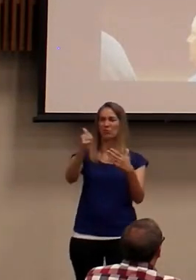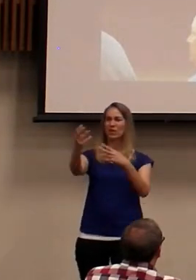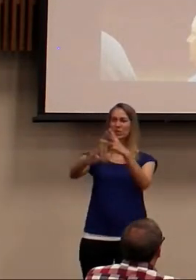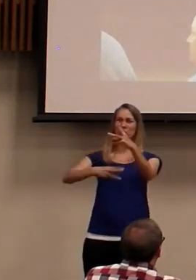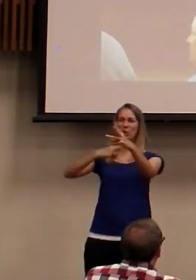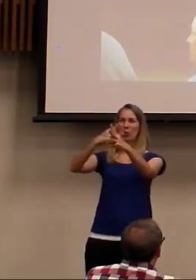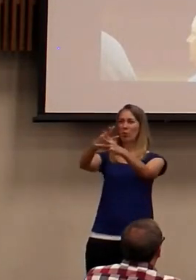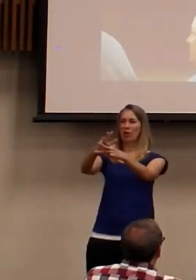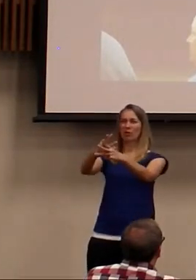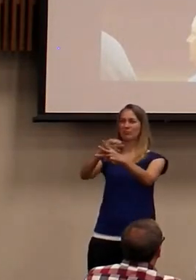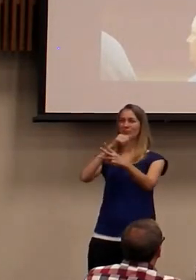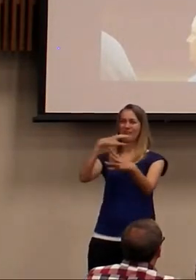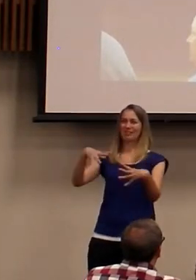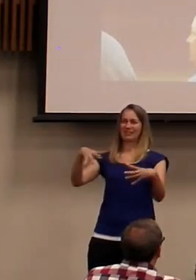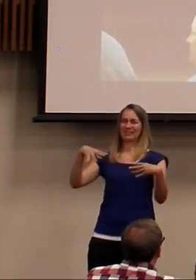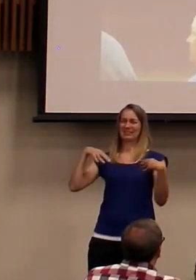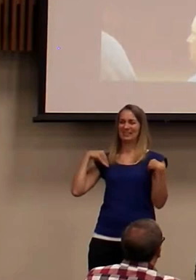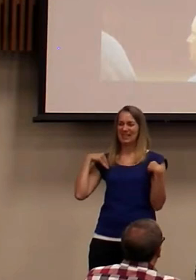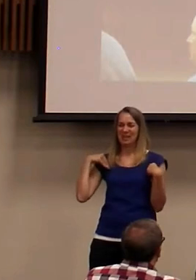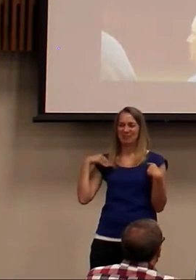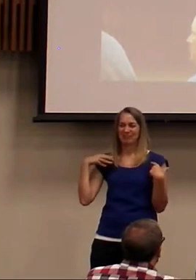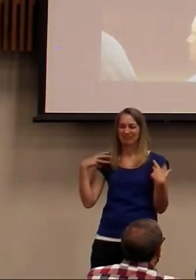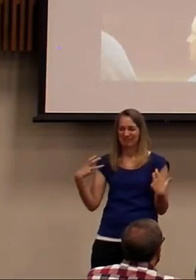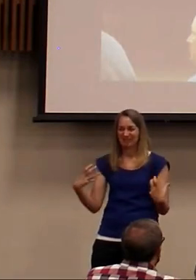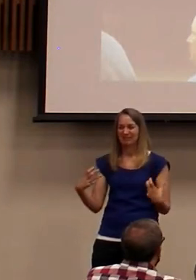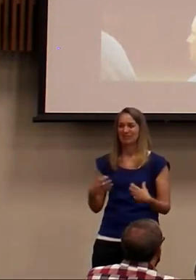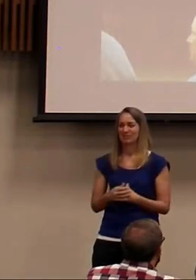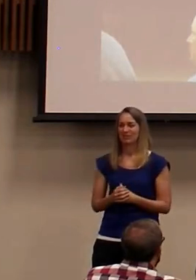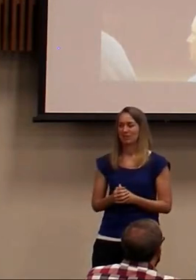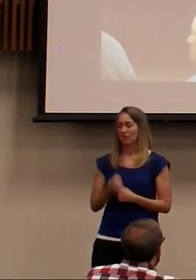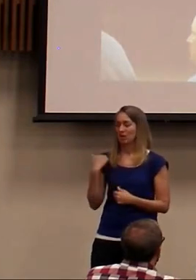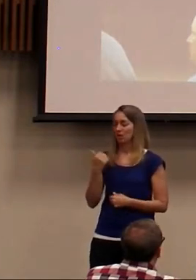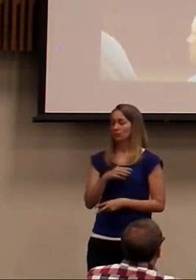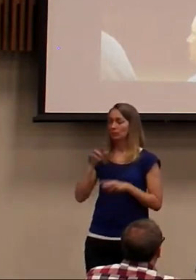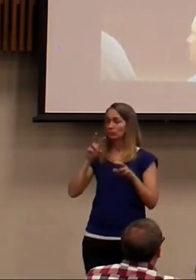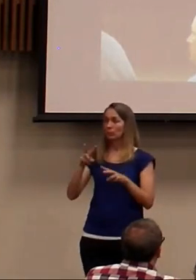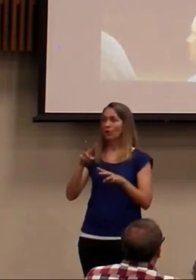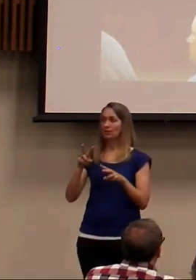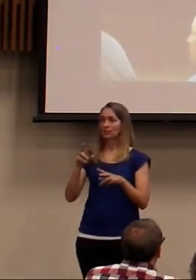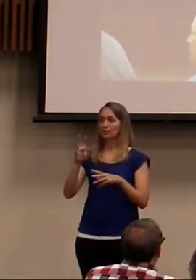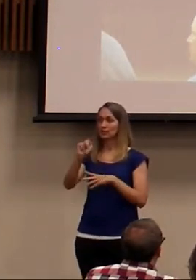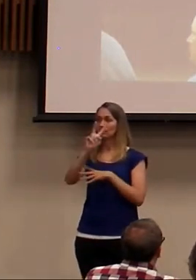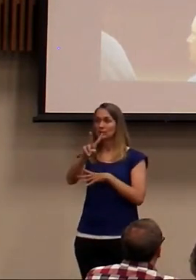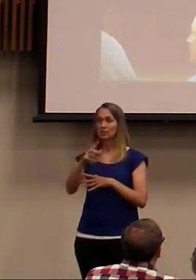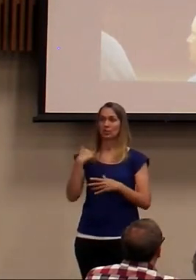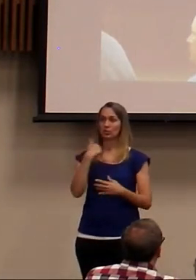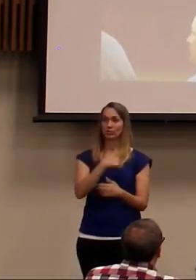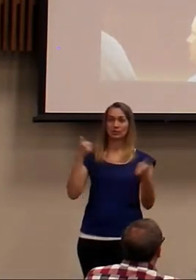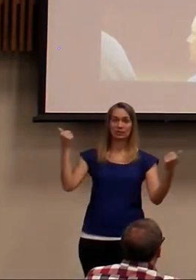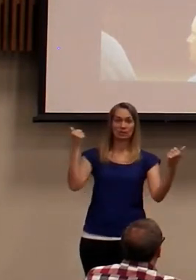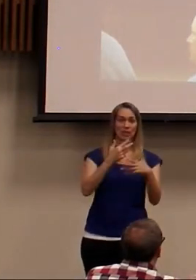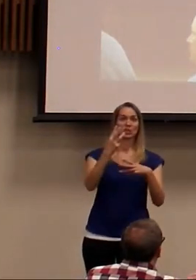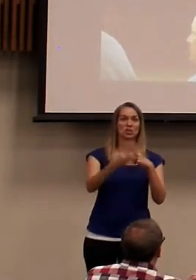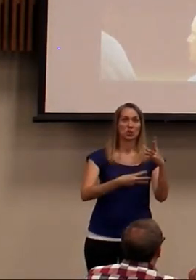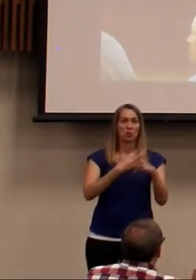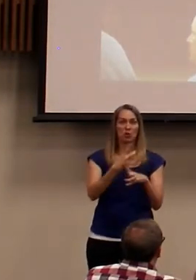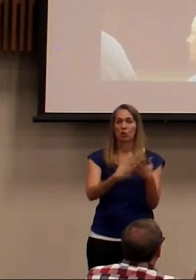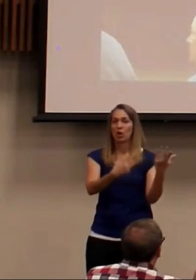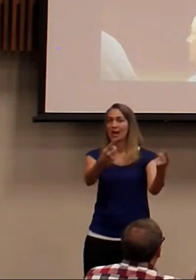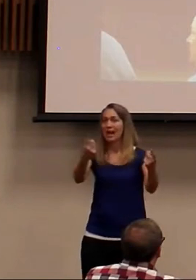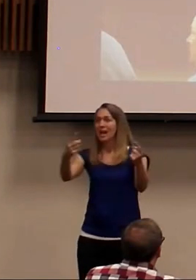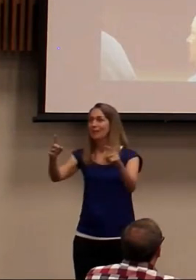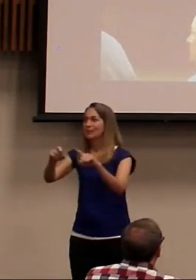doesn't seem to accept us the way they really could. We watch TV and we get scared at what the world's got, but then we fall back